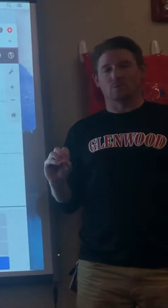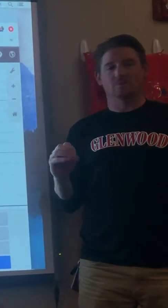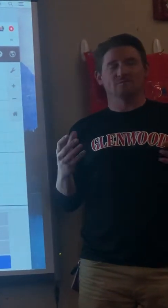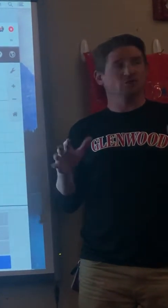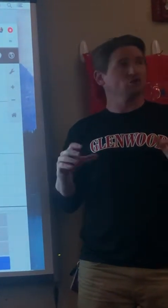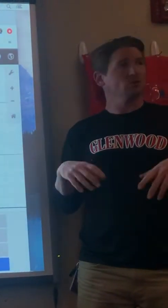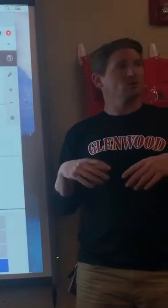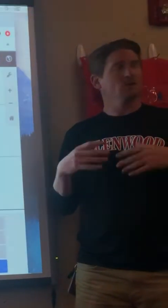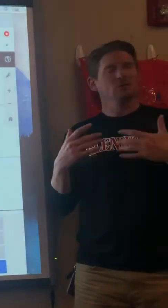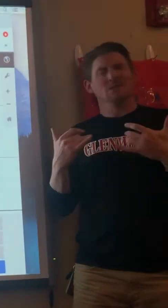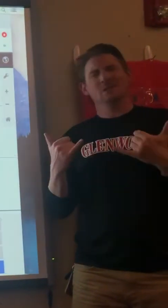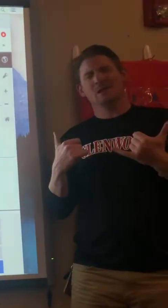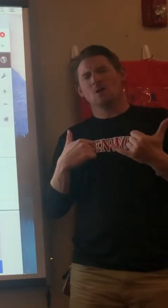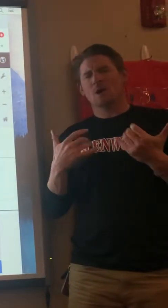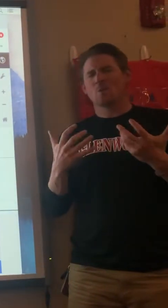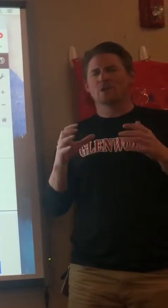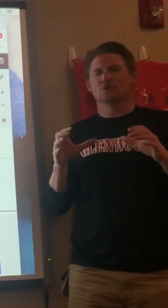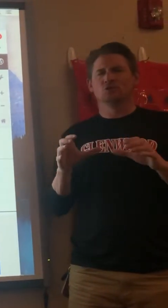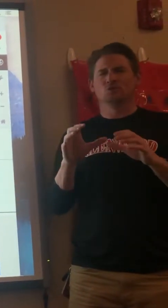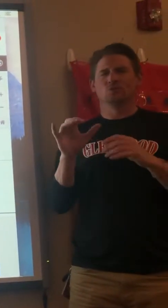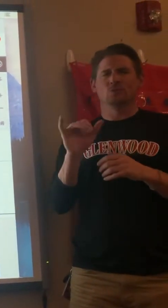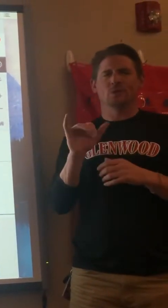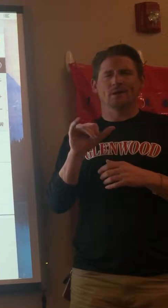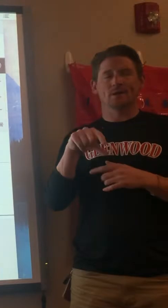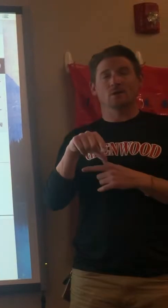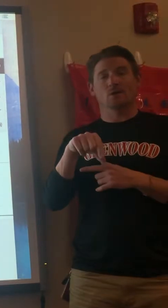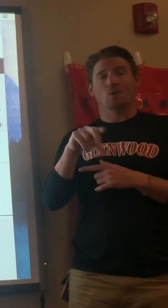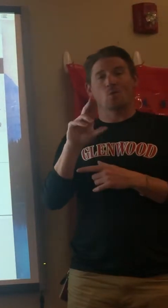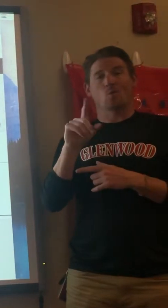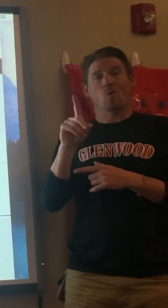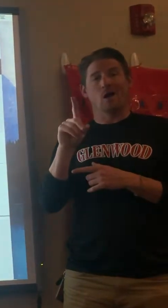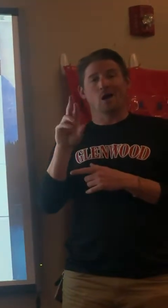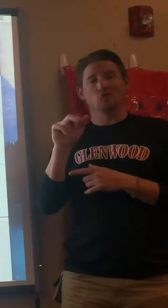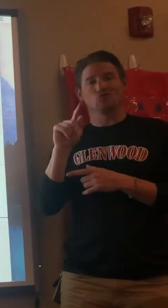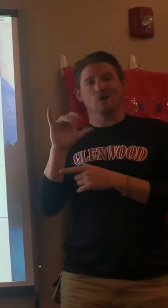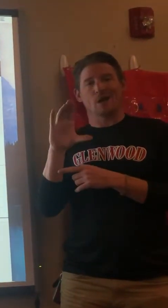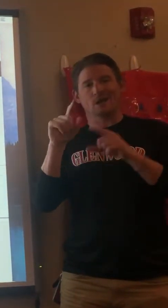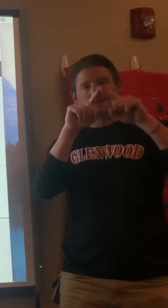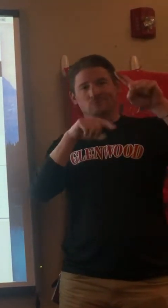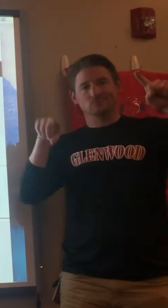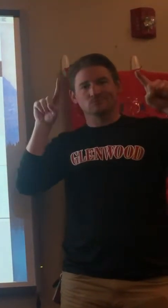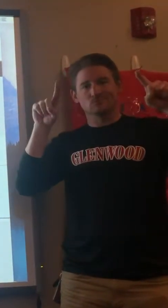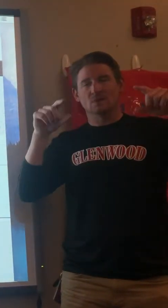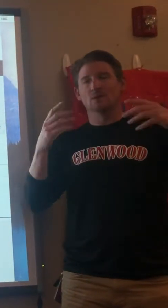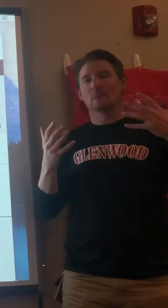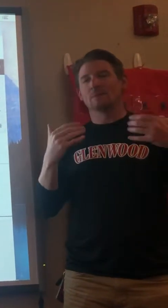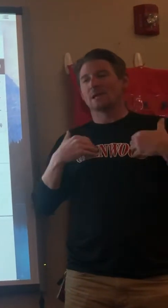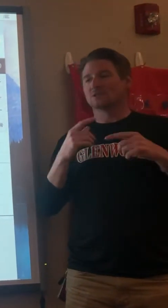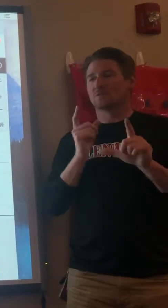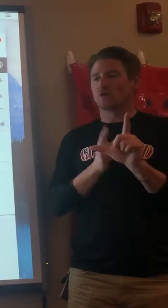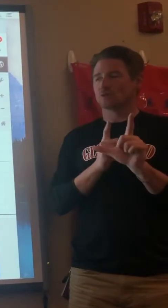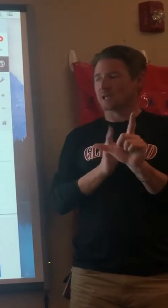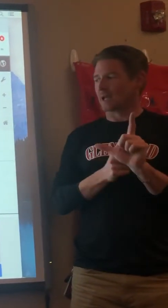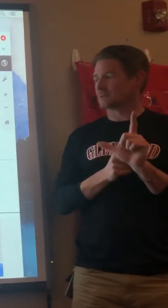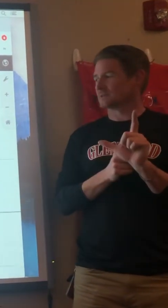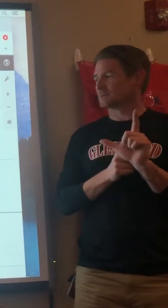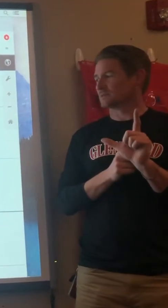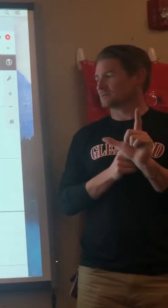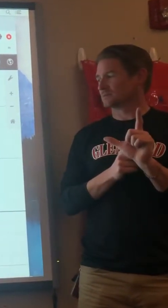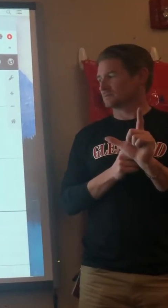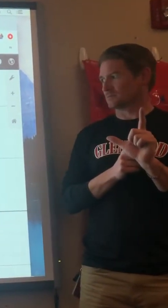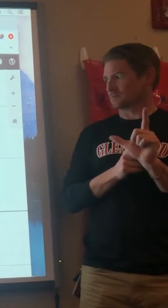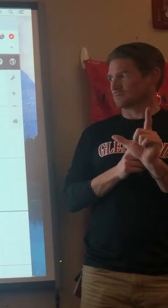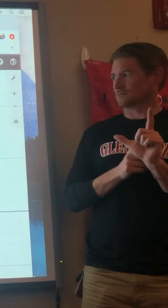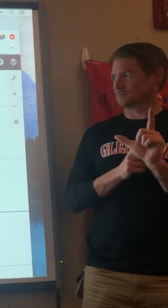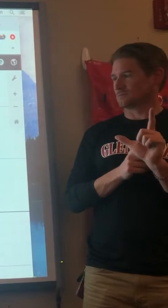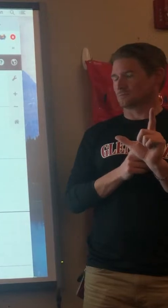do like a quadratic, right? That maybe has a vertex of this right